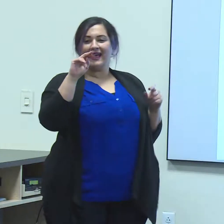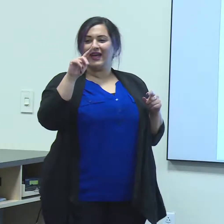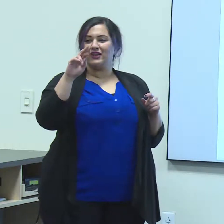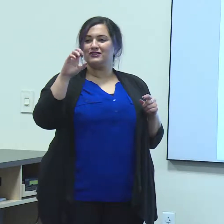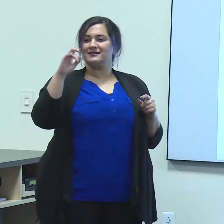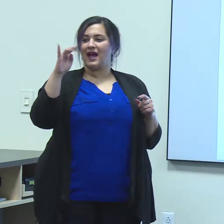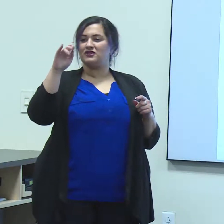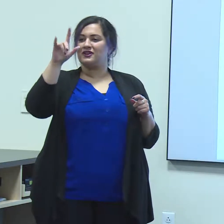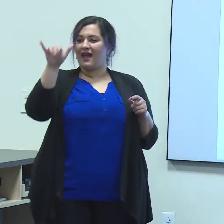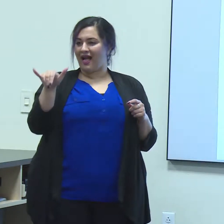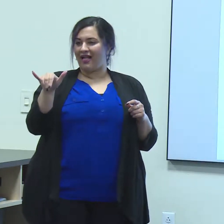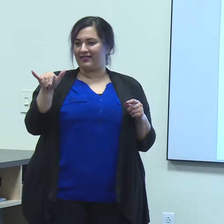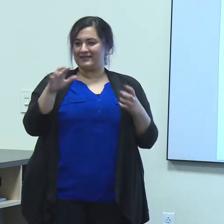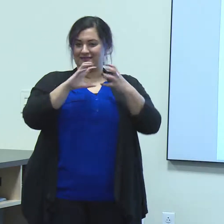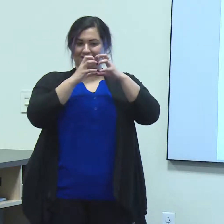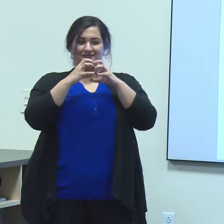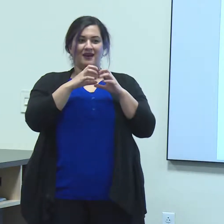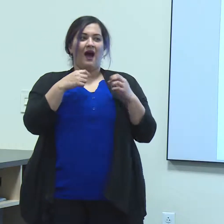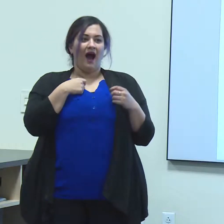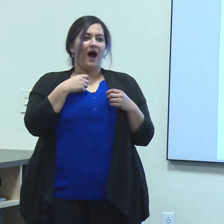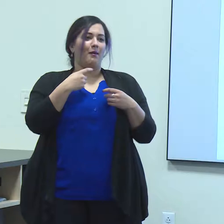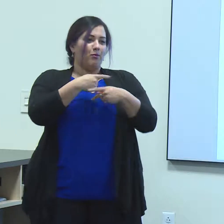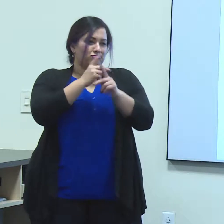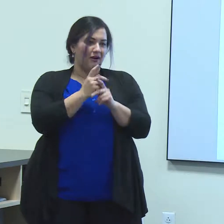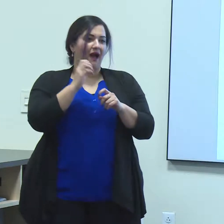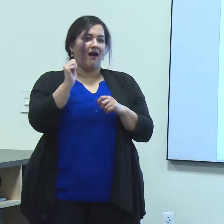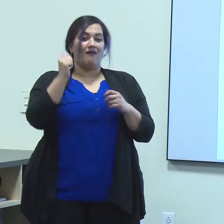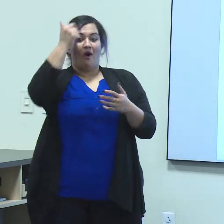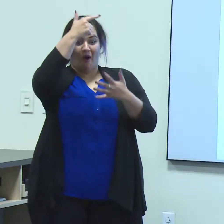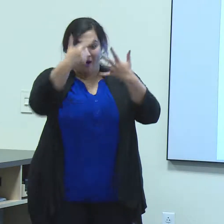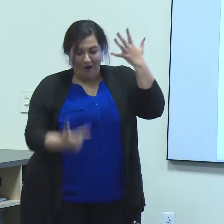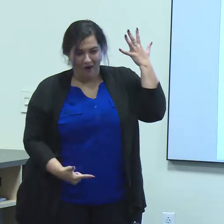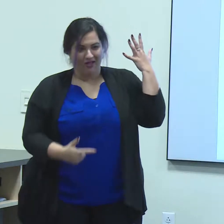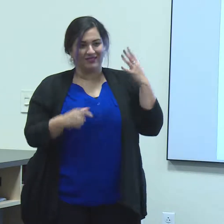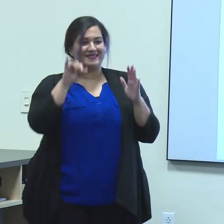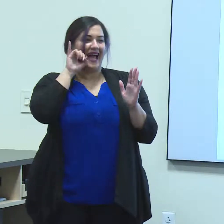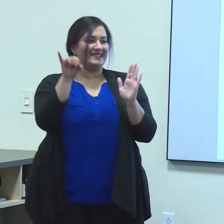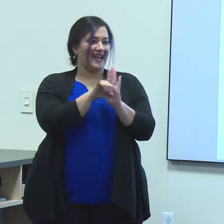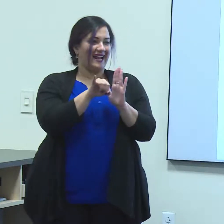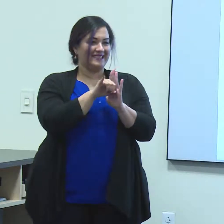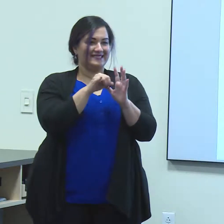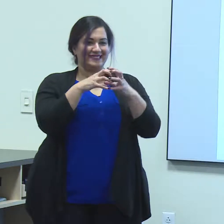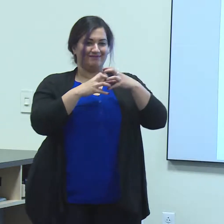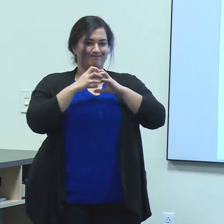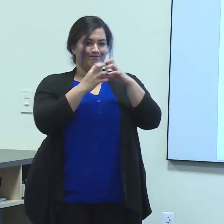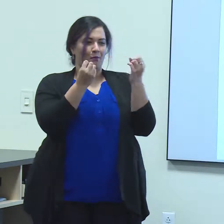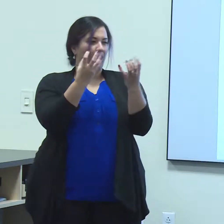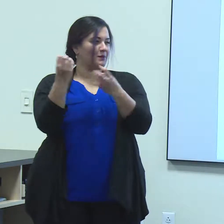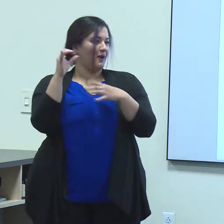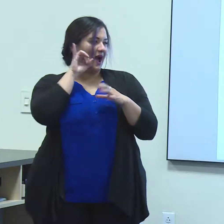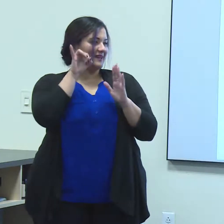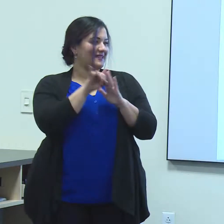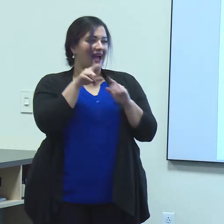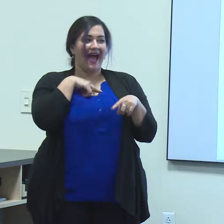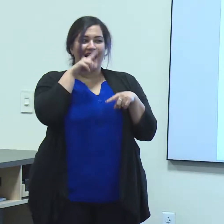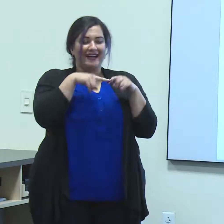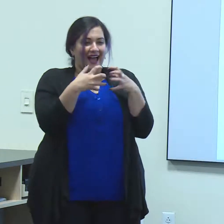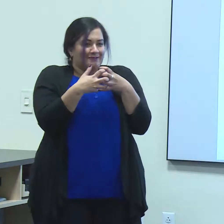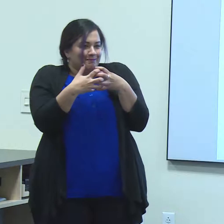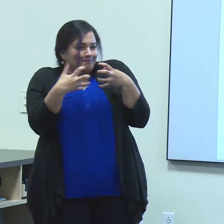So I'll talk briefly about intersectionality. And I'm a product of all these various identities, multiple identities. I cannot pull them apart